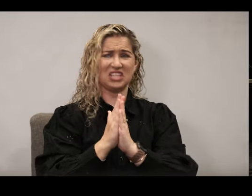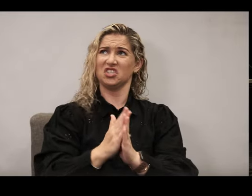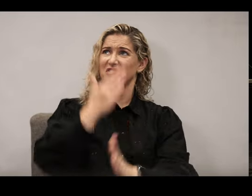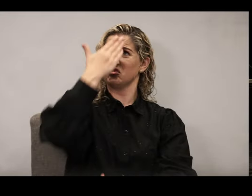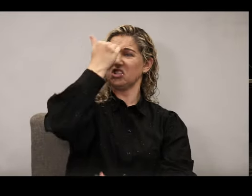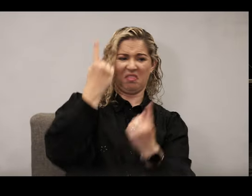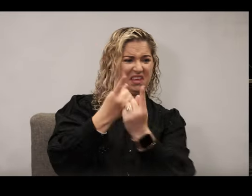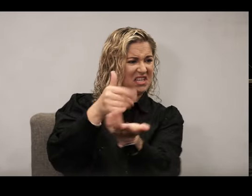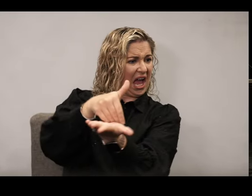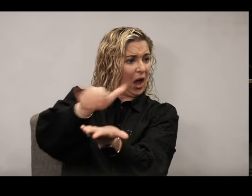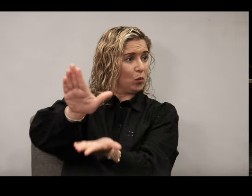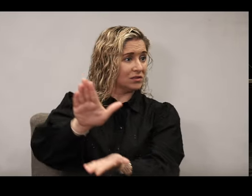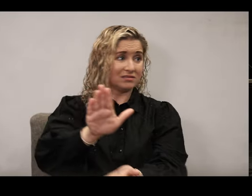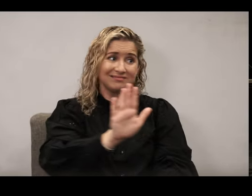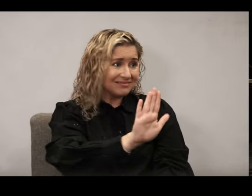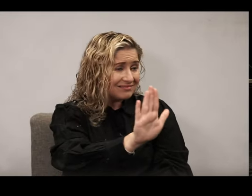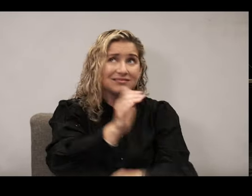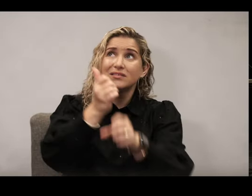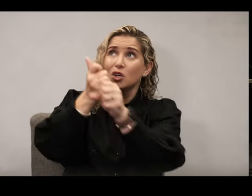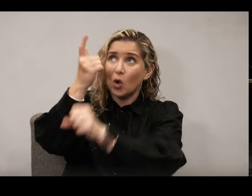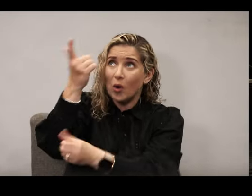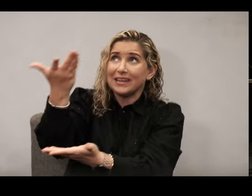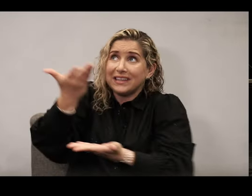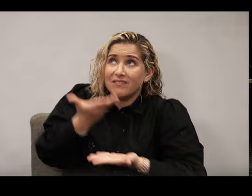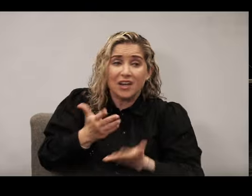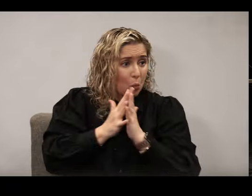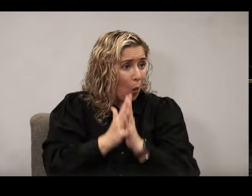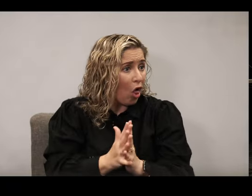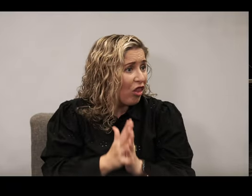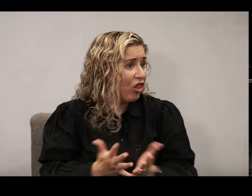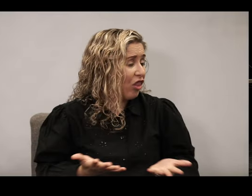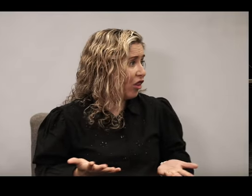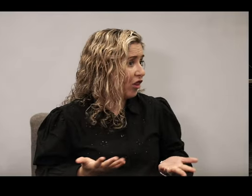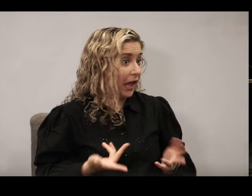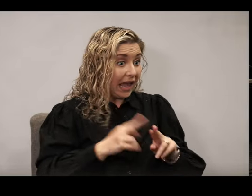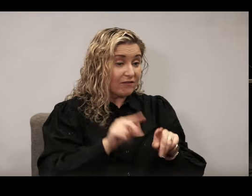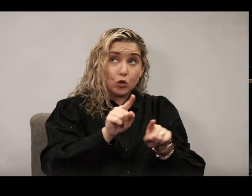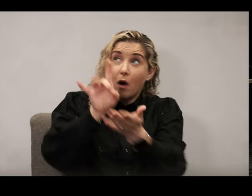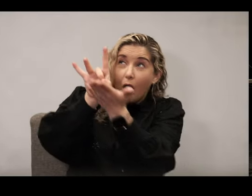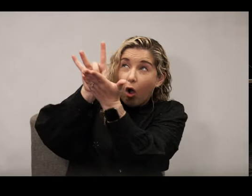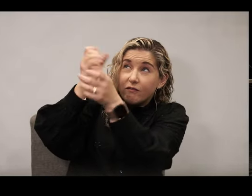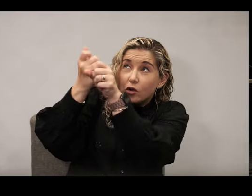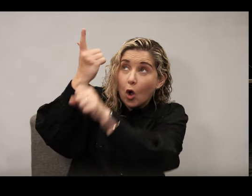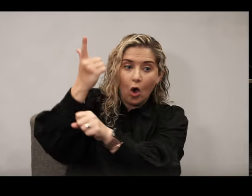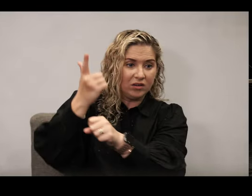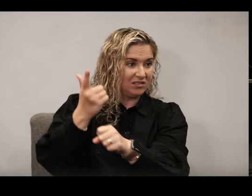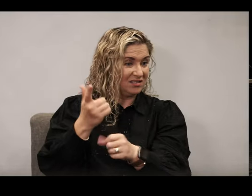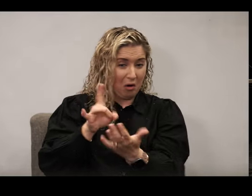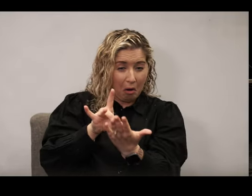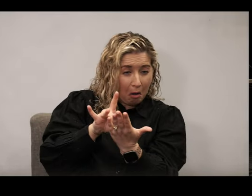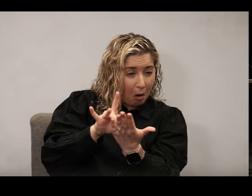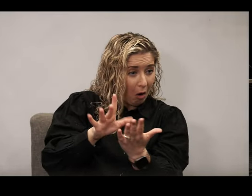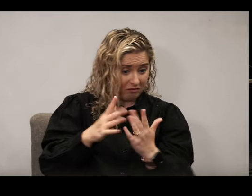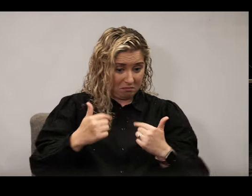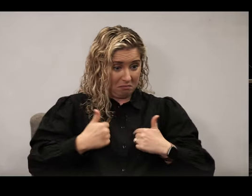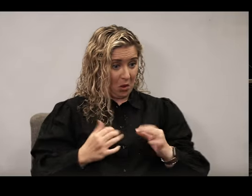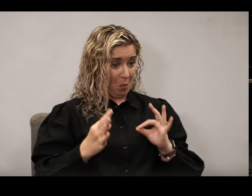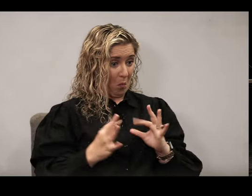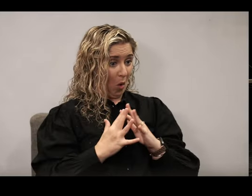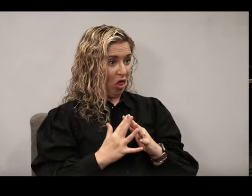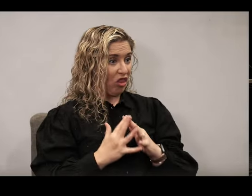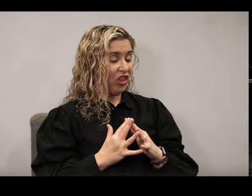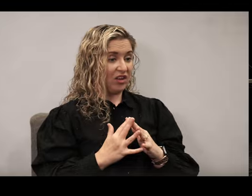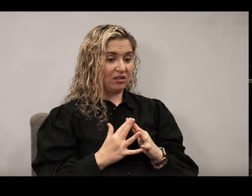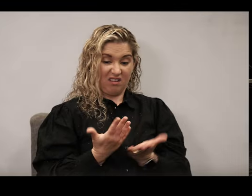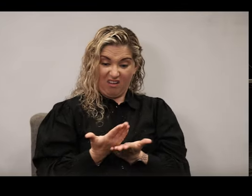in Christian thinking. It comes from God. Get rid of God and get rid of Christian thought, and what you're left with is humans are just very smart